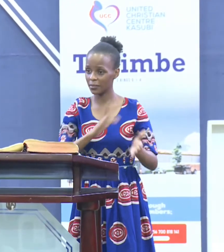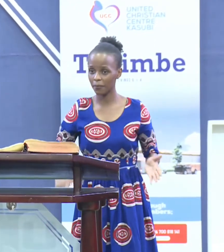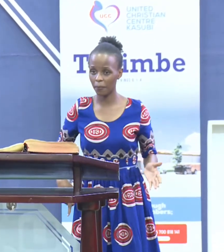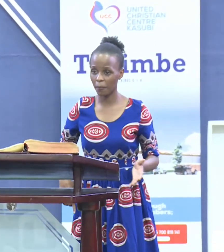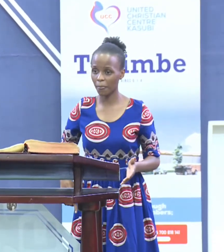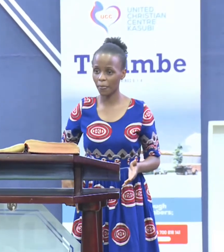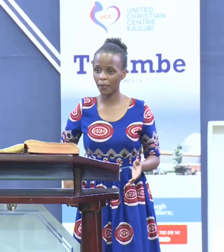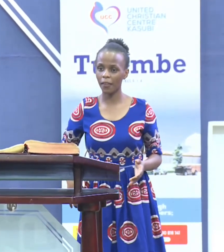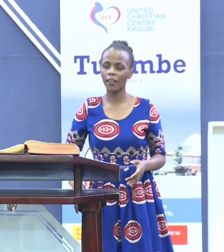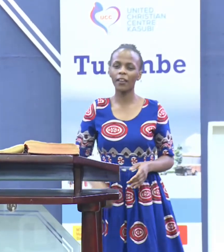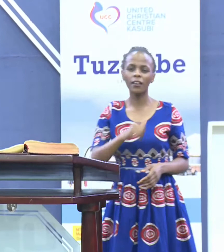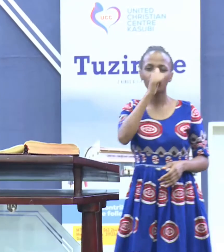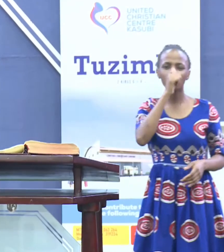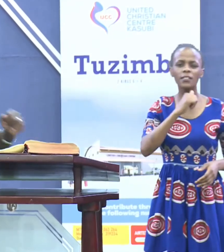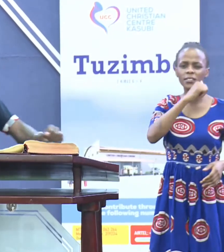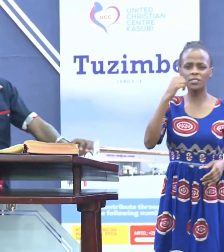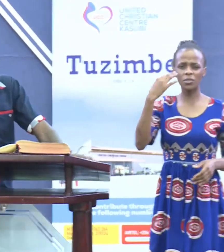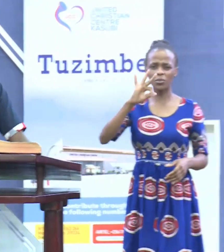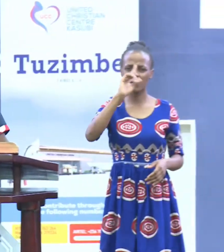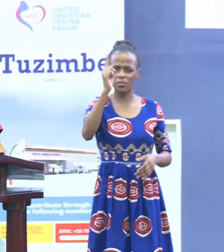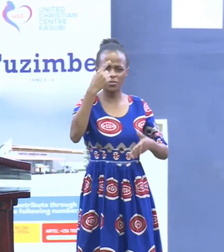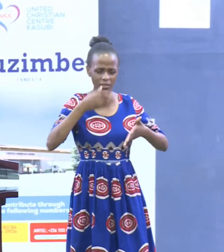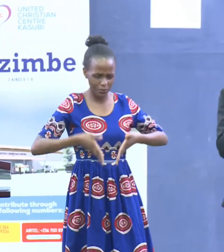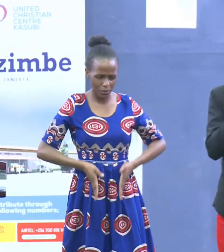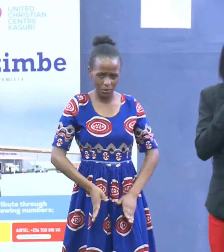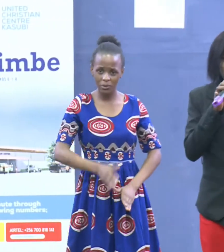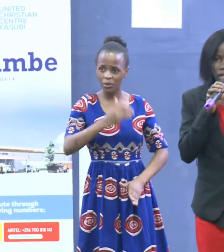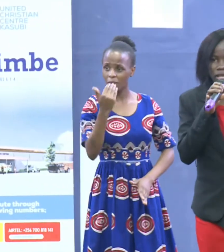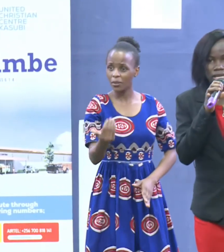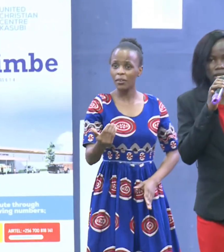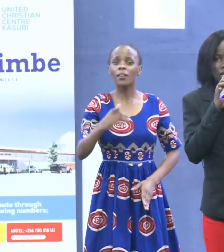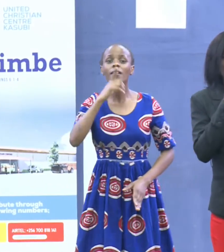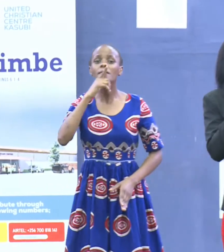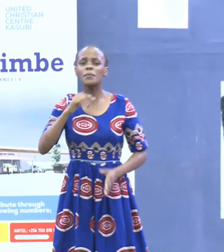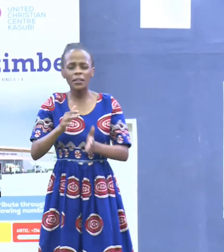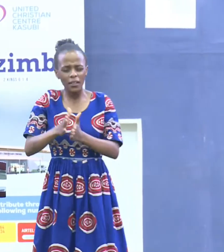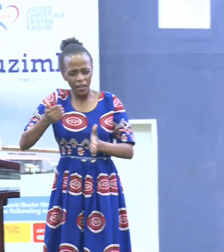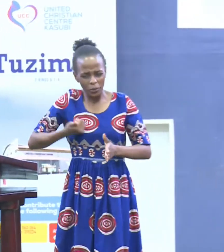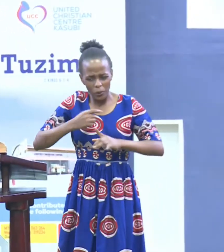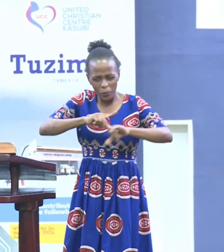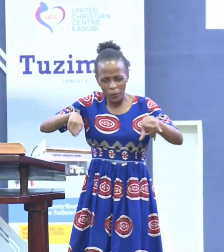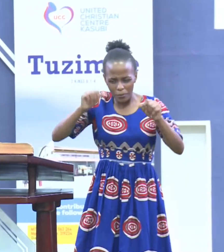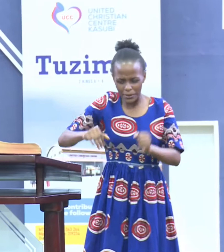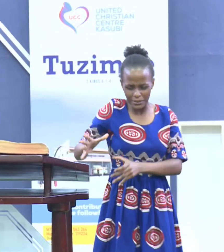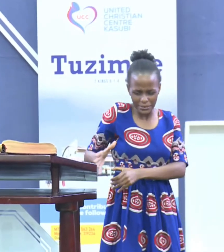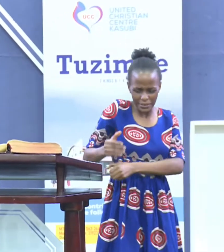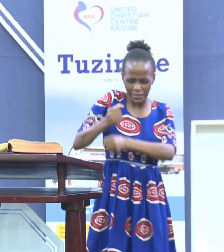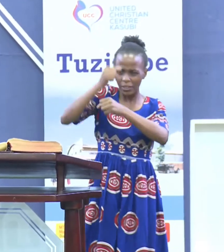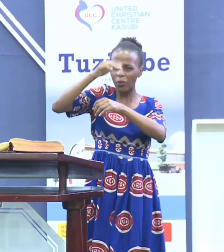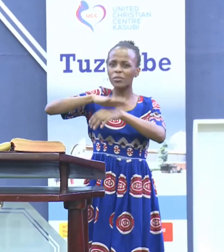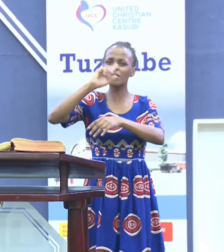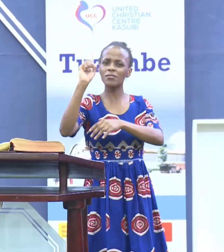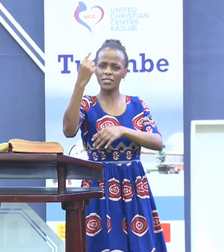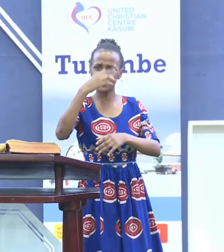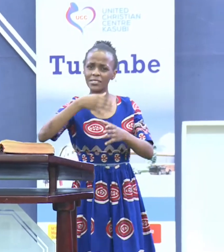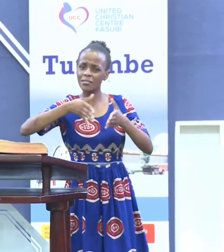Praise the Lord. The mystery of the firstborn. Ladies and gentlemen, we ought